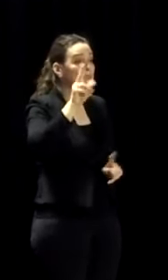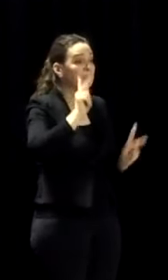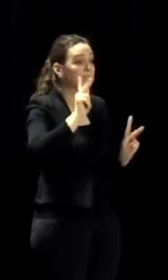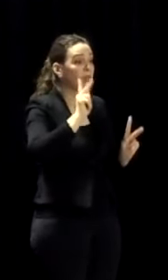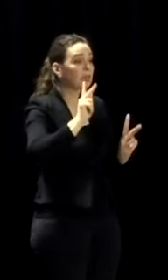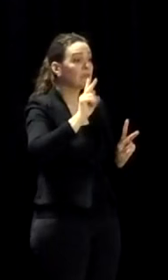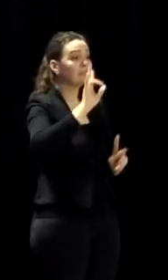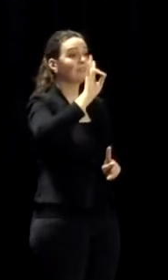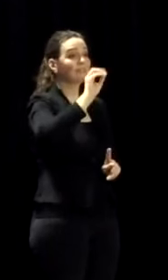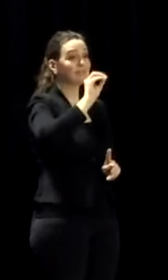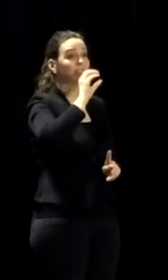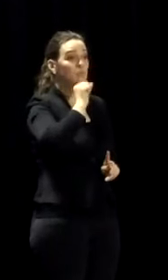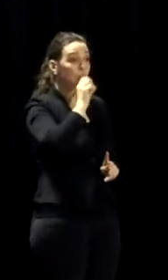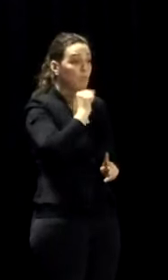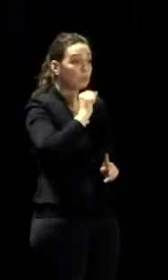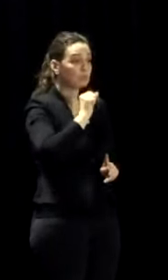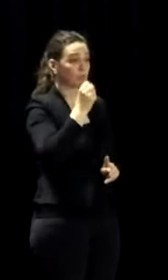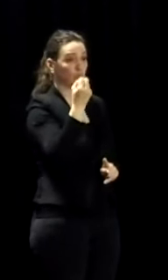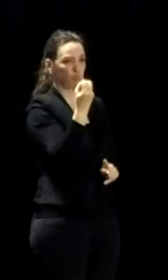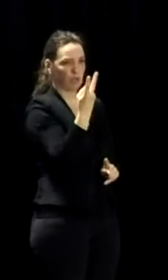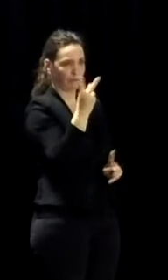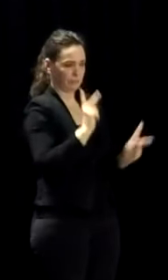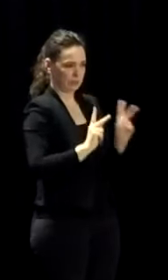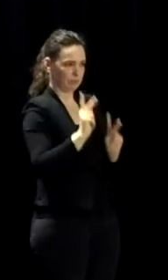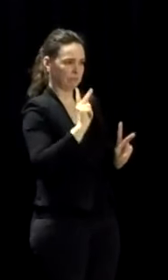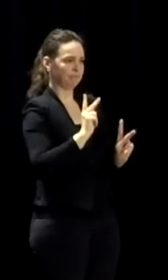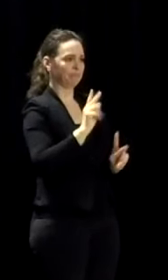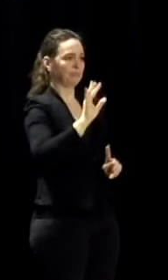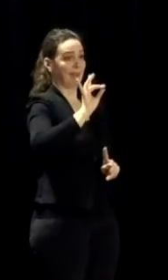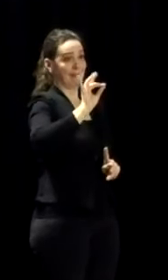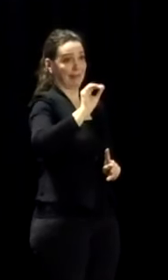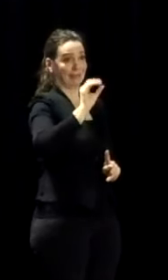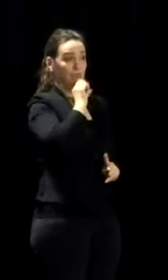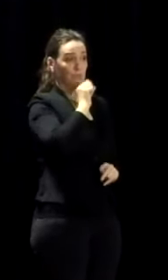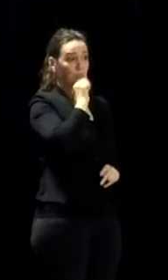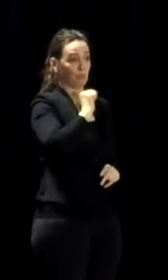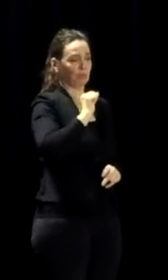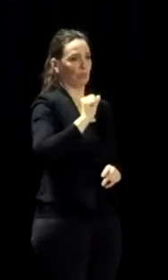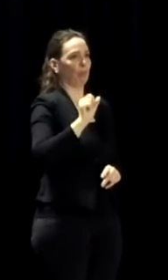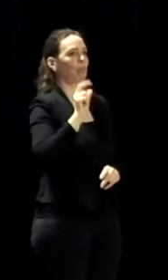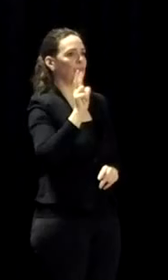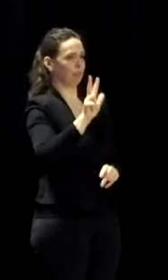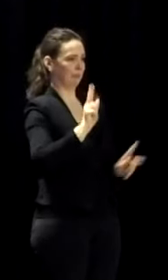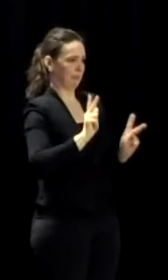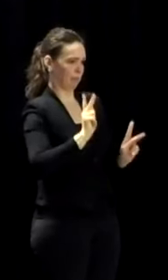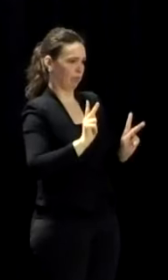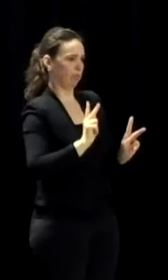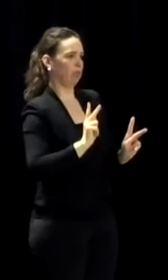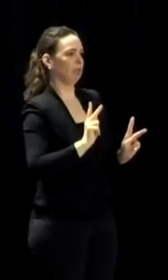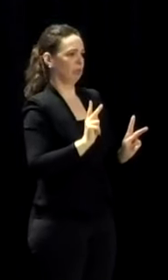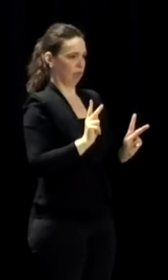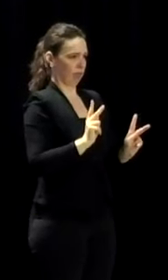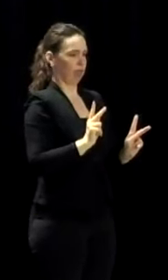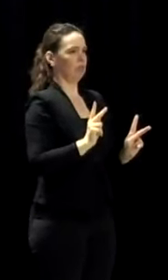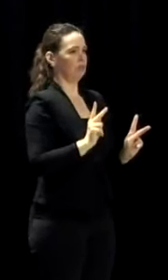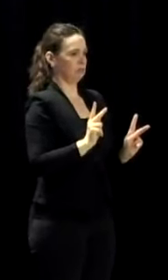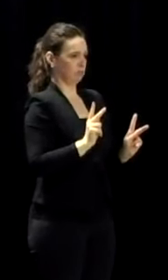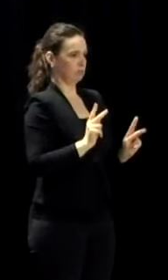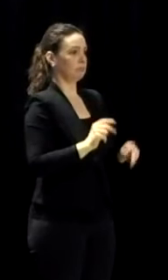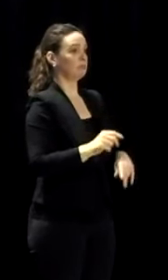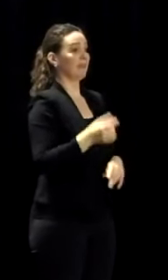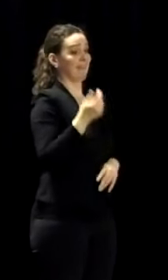70s. And we have 3 in their 80s. We have 18 individuals that are currently in